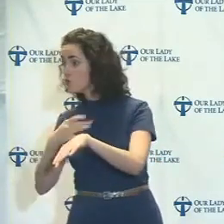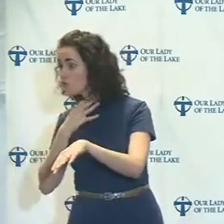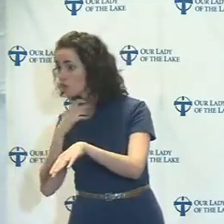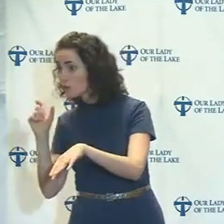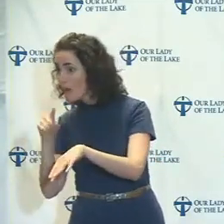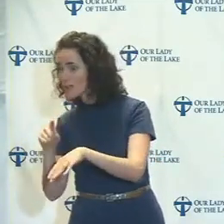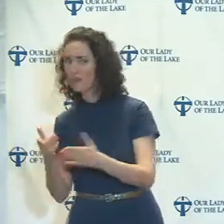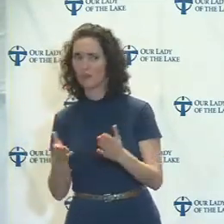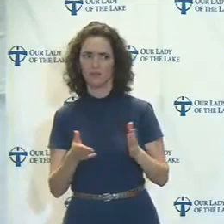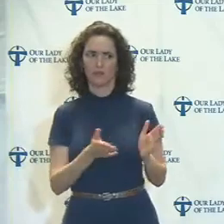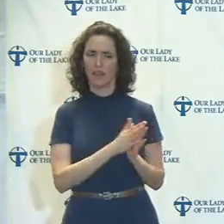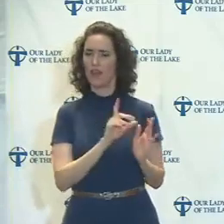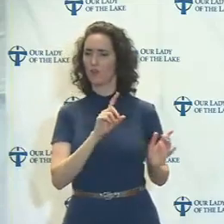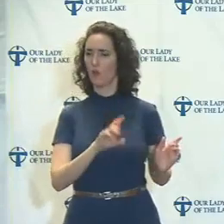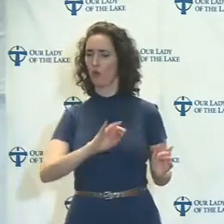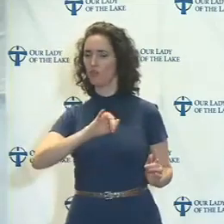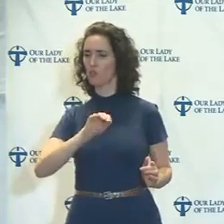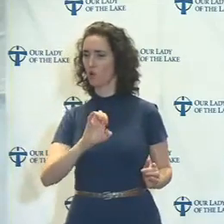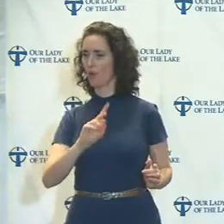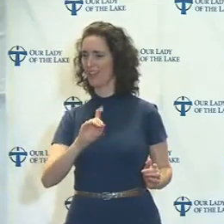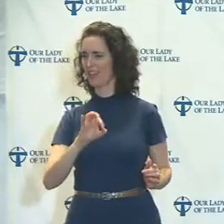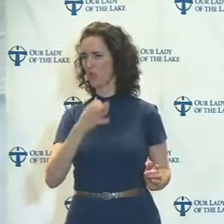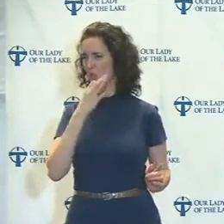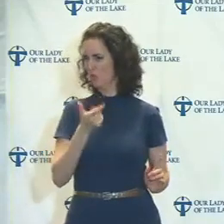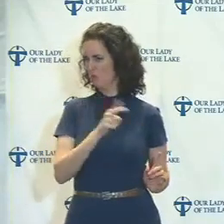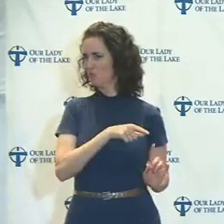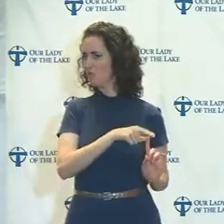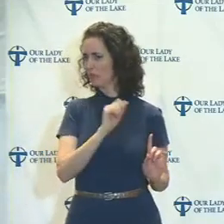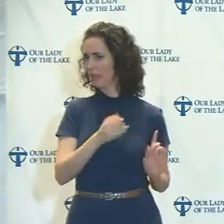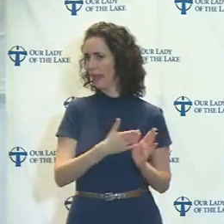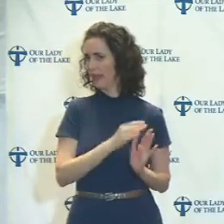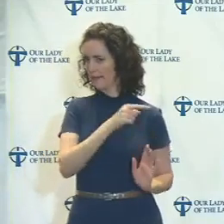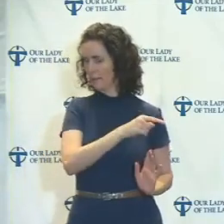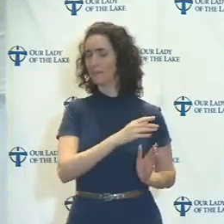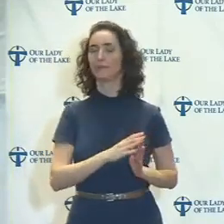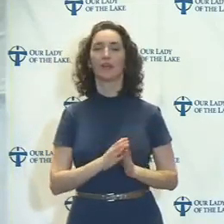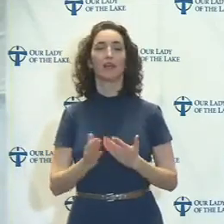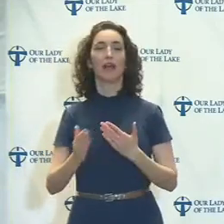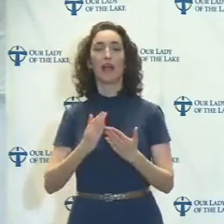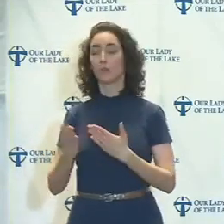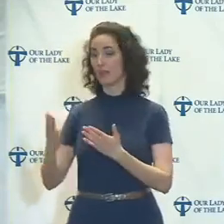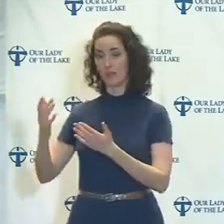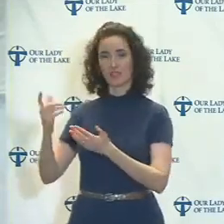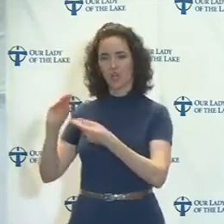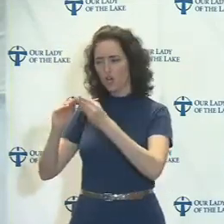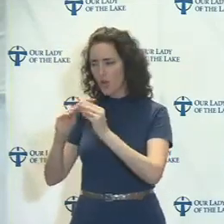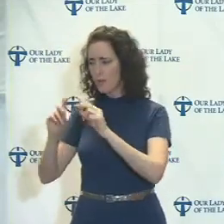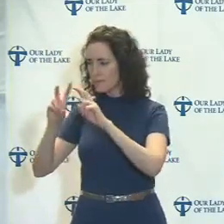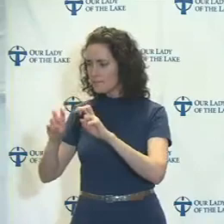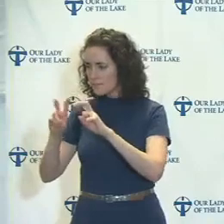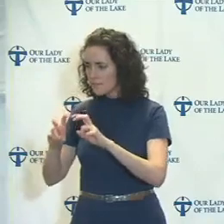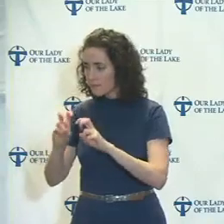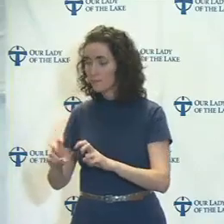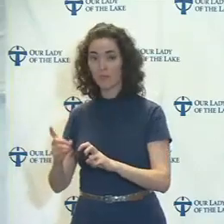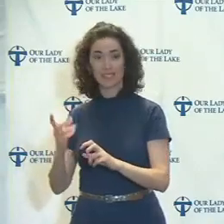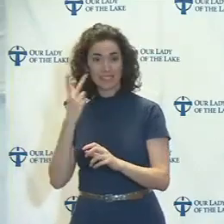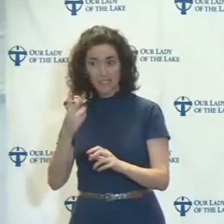moment that need to be addressed to him. We were able to go through the